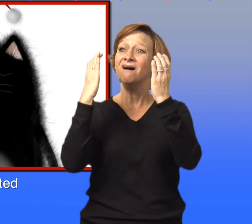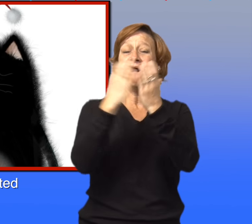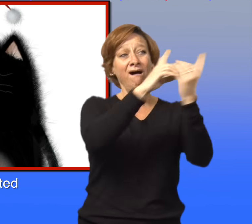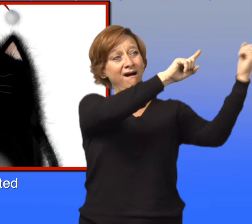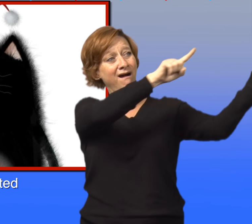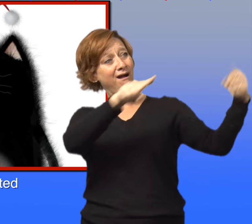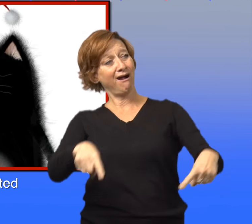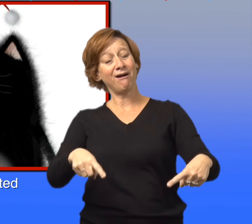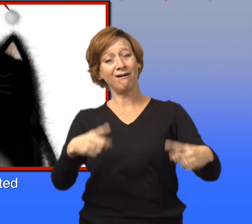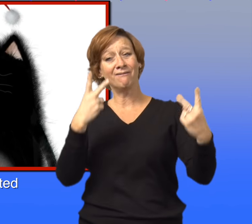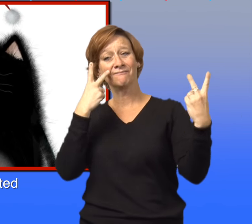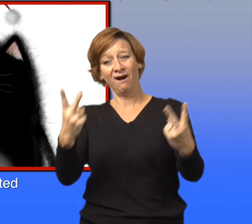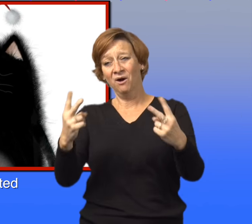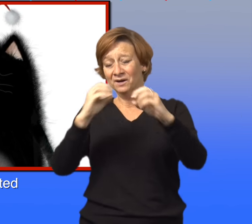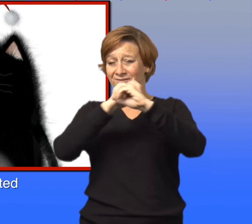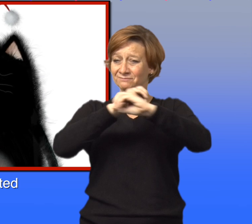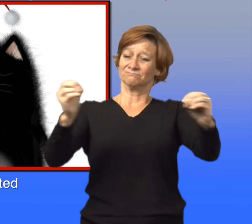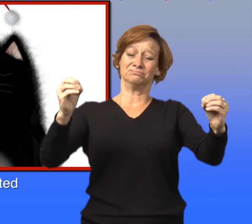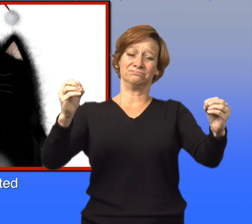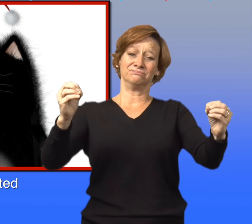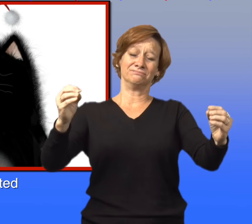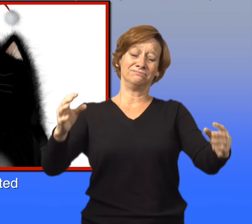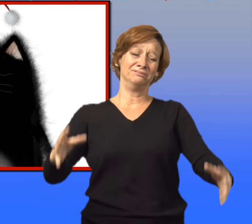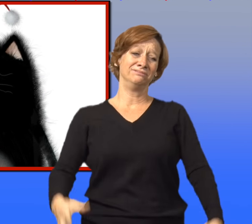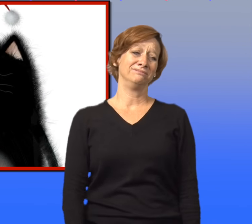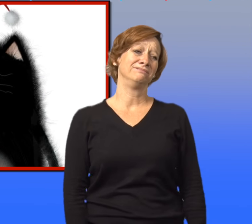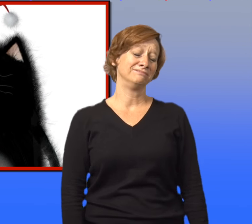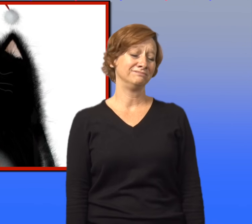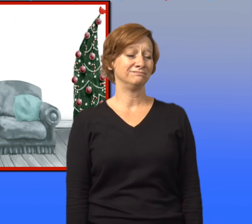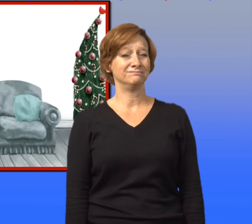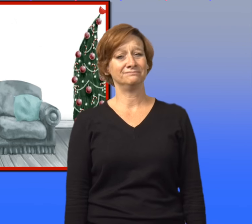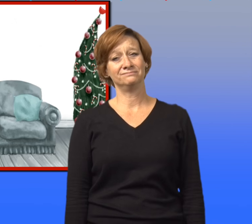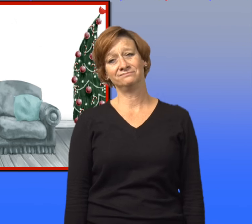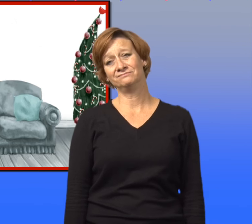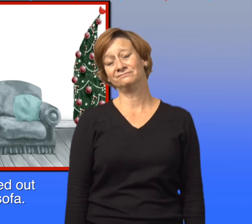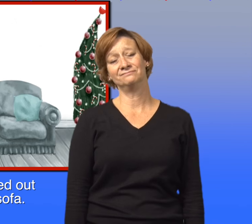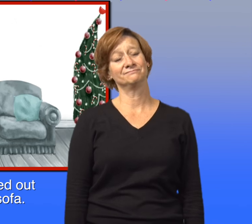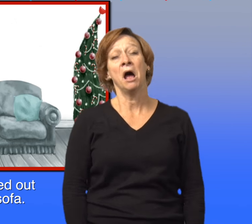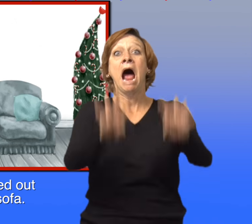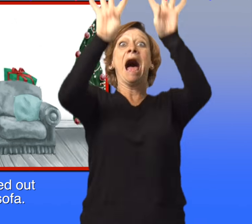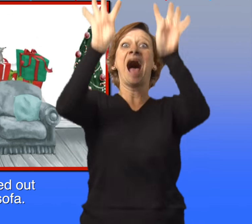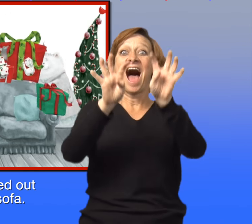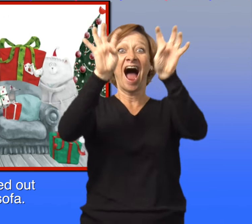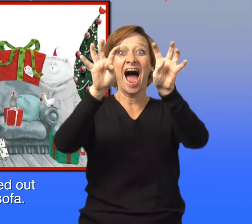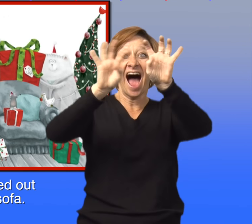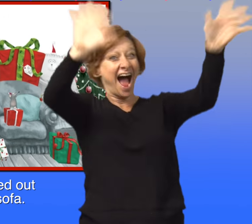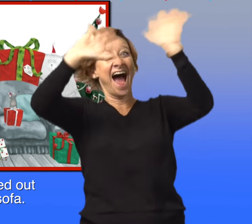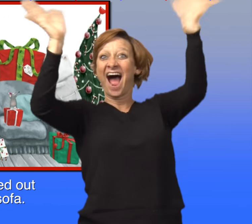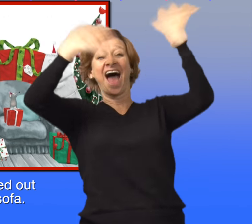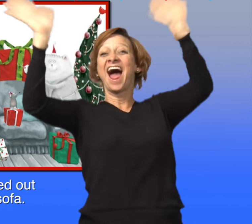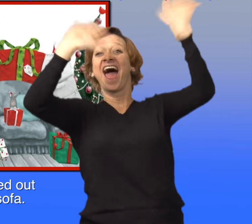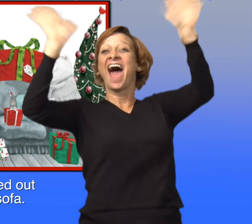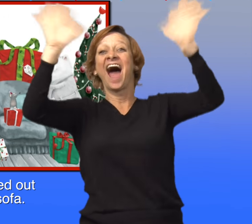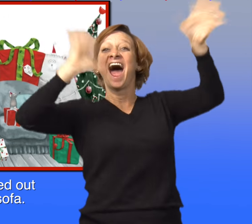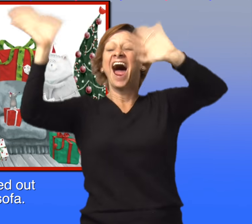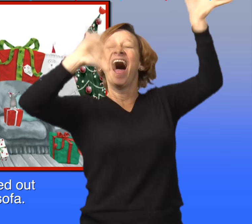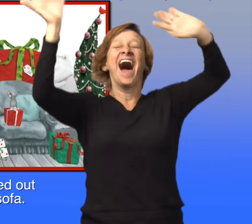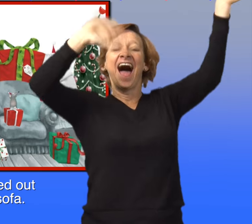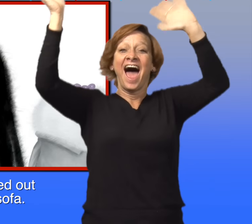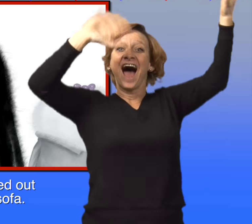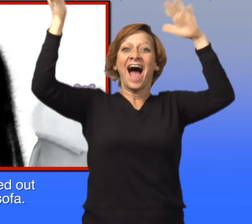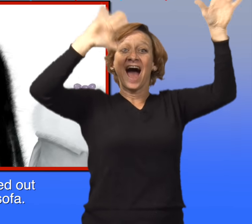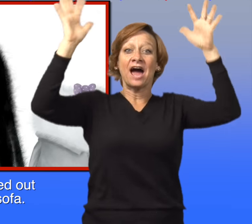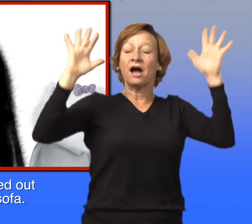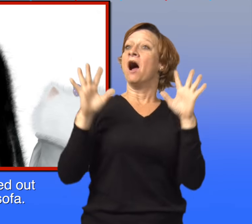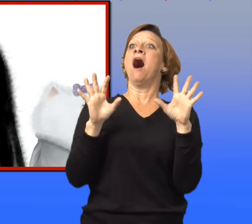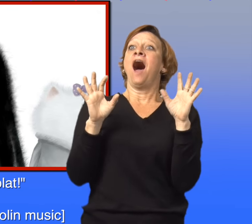Santa hasn't visited us at all. But then... Splat's family leaped out from behind